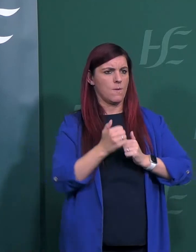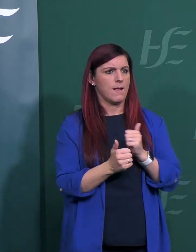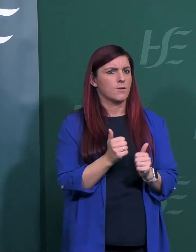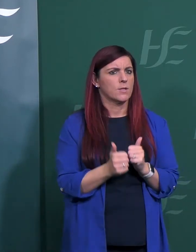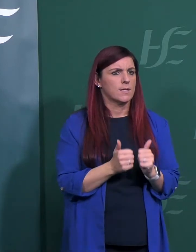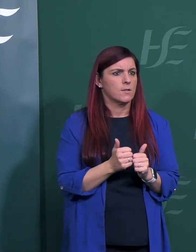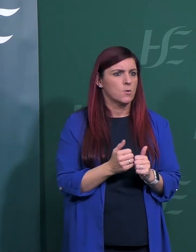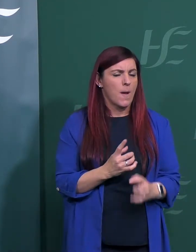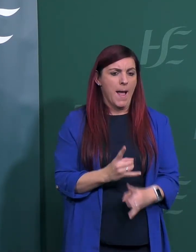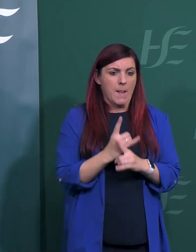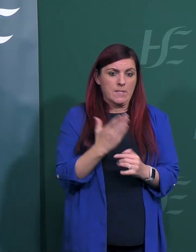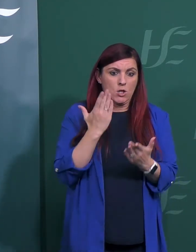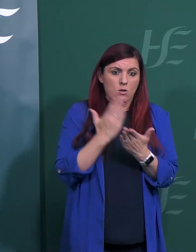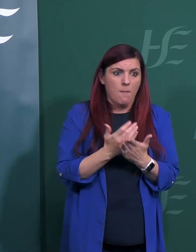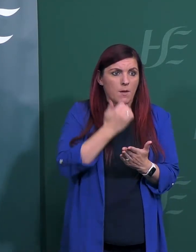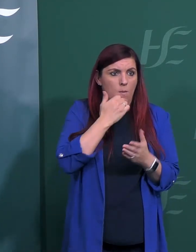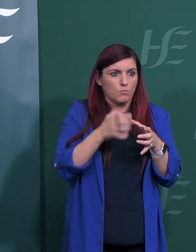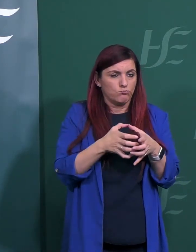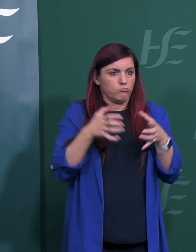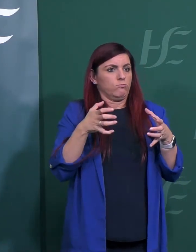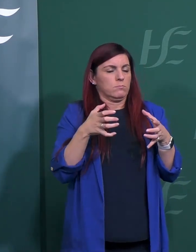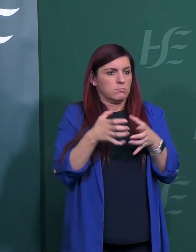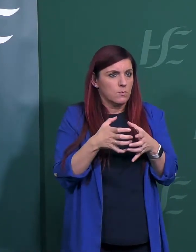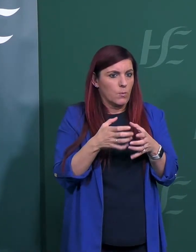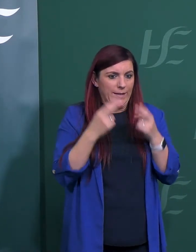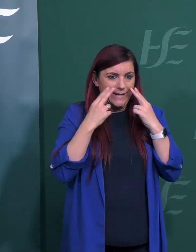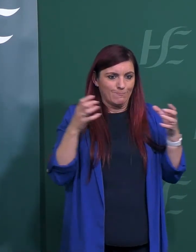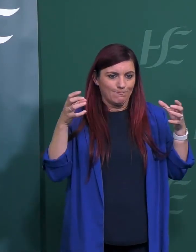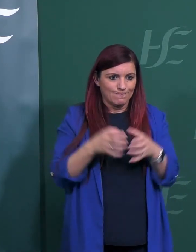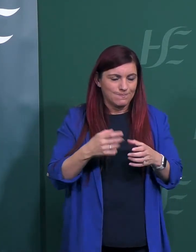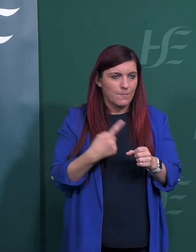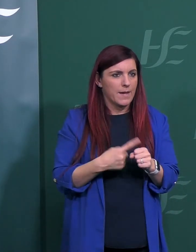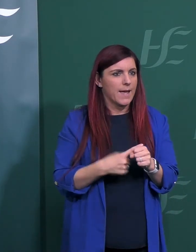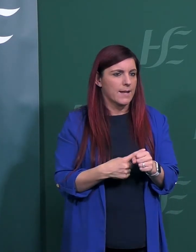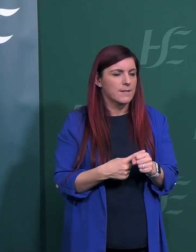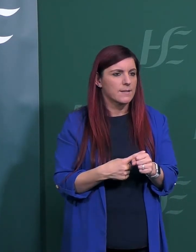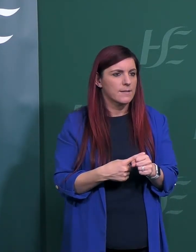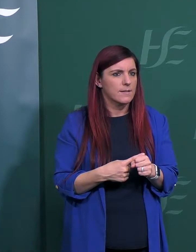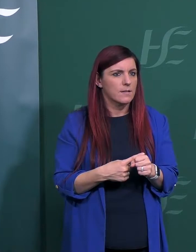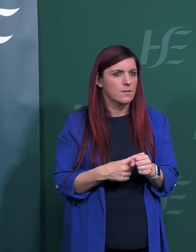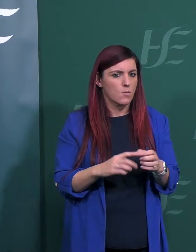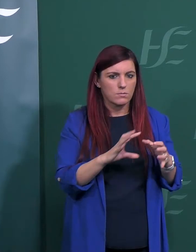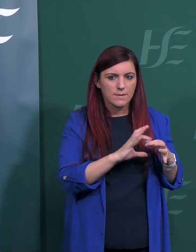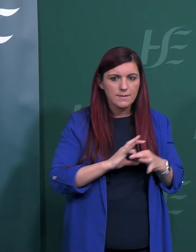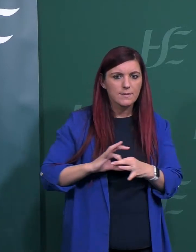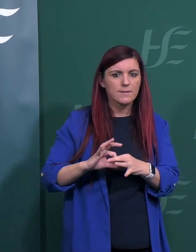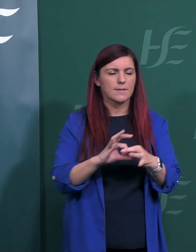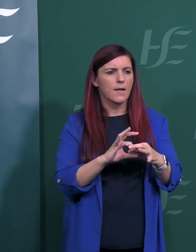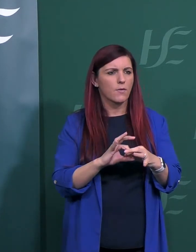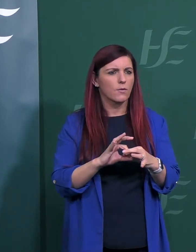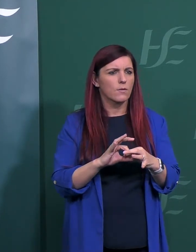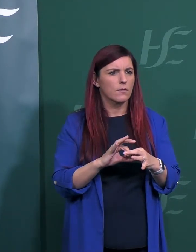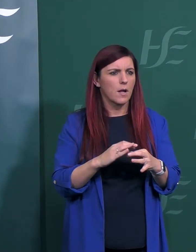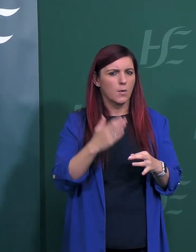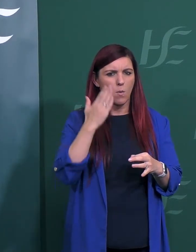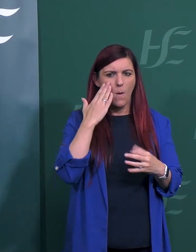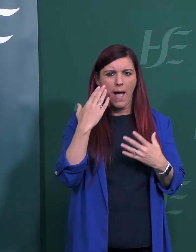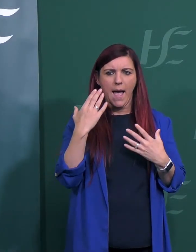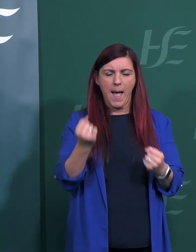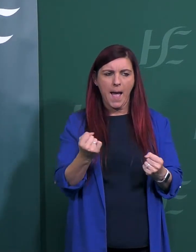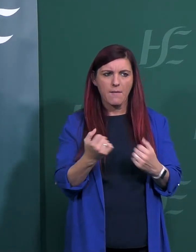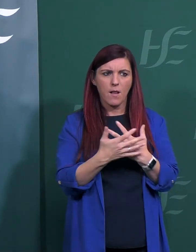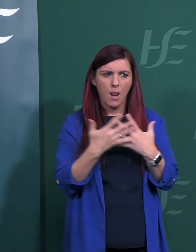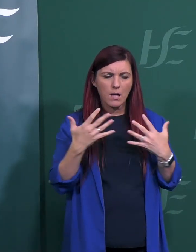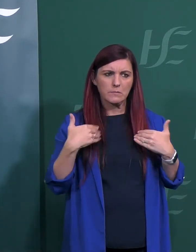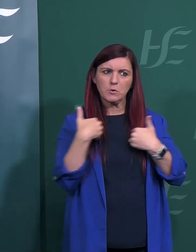soon. And all of the solutions to get us out of this really concerning situation in the virus transmissions in the community